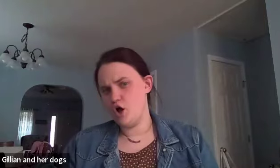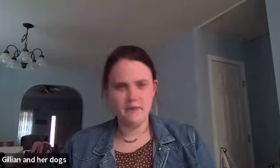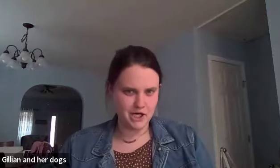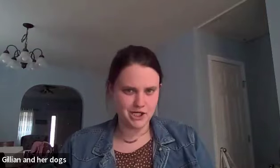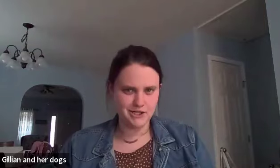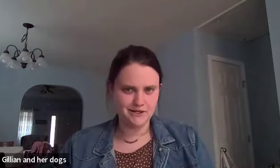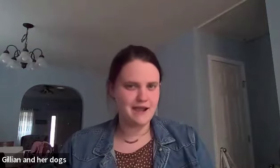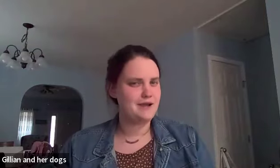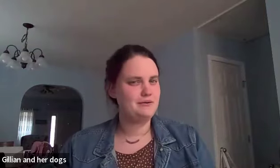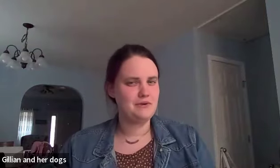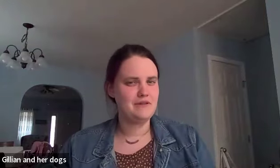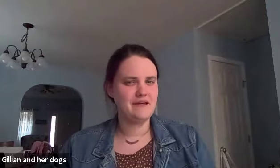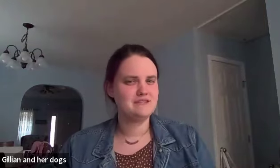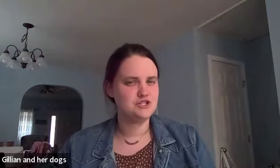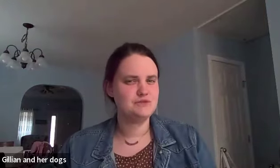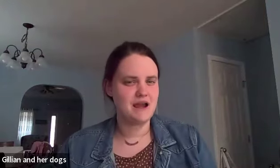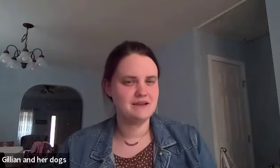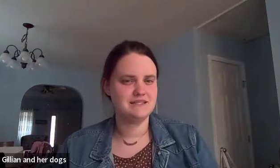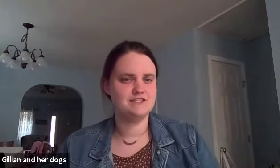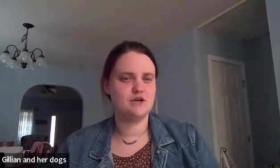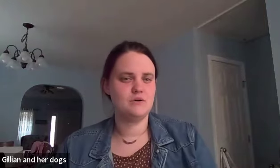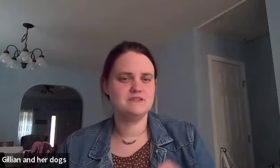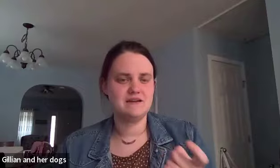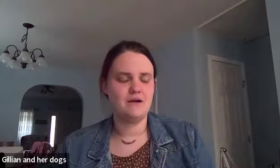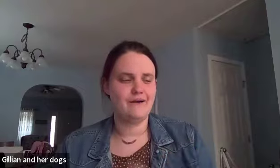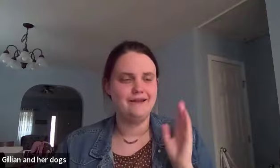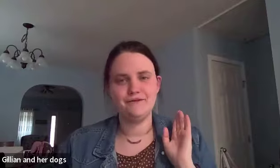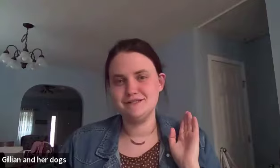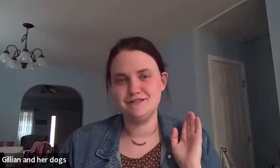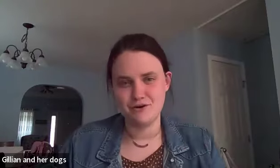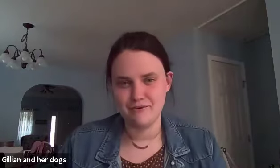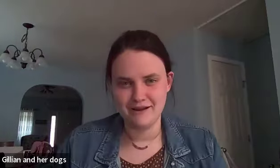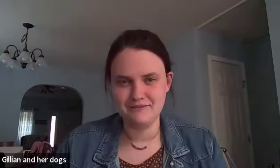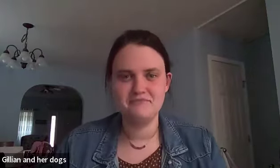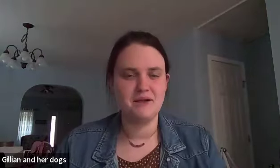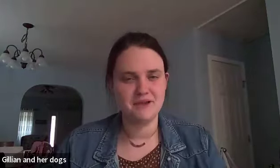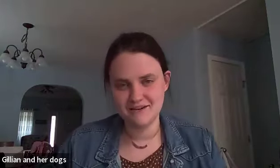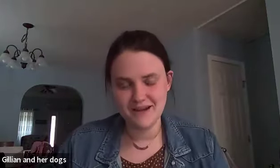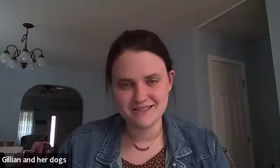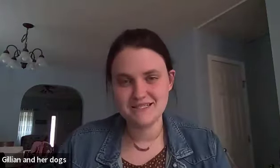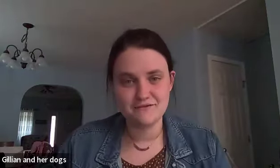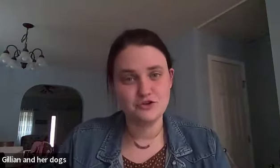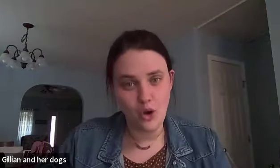doll bear. I don't like that's usually what I see. So the sign, I know this is so random, but I'm gonna give you guys the sign for